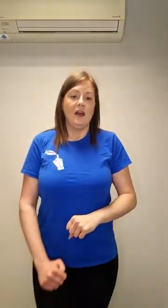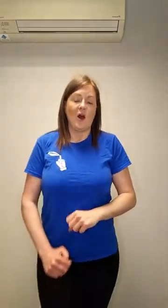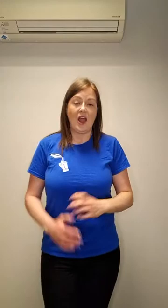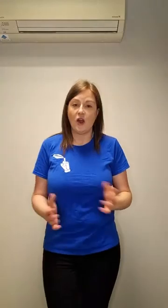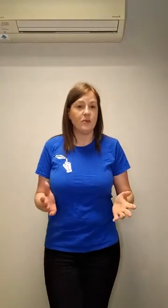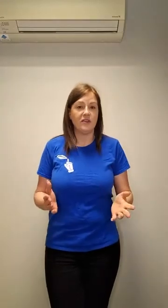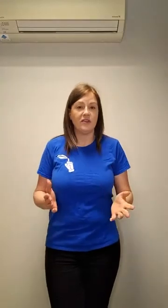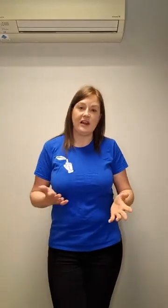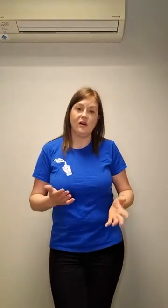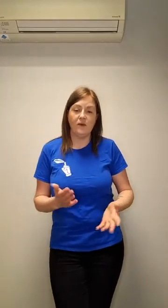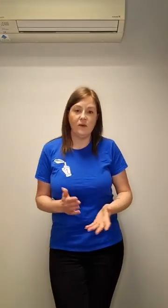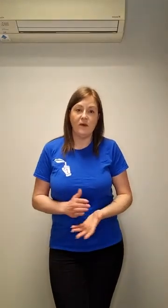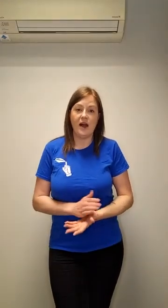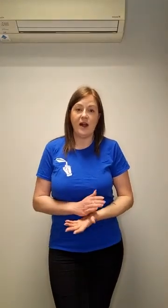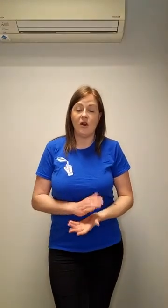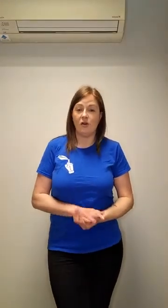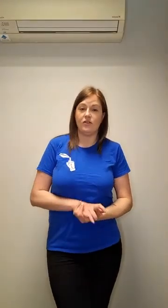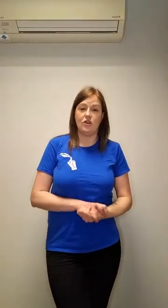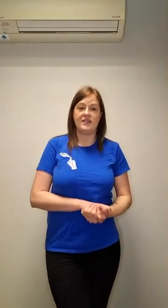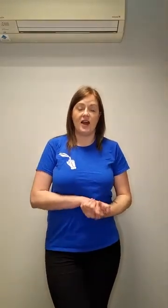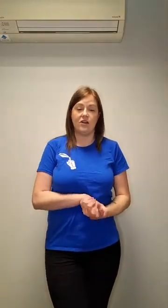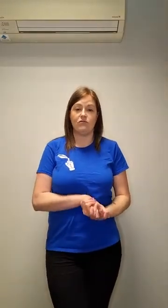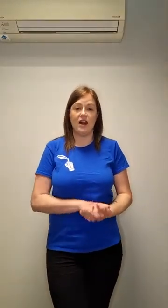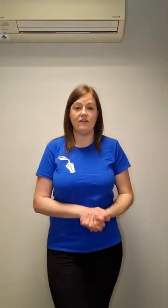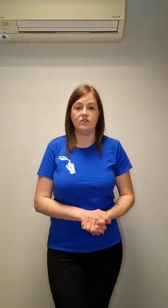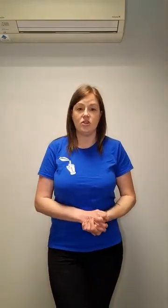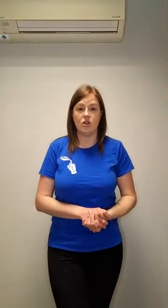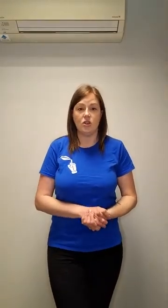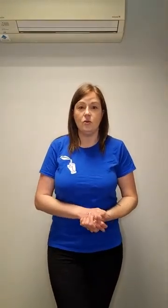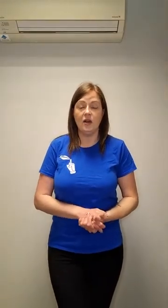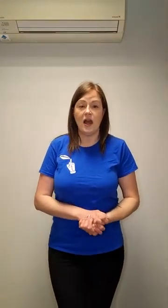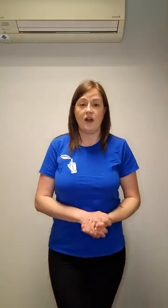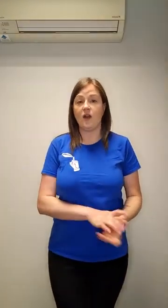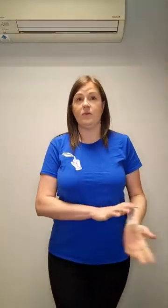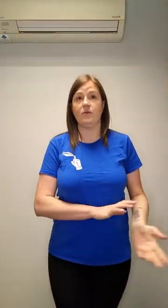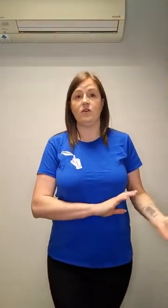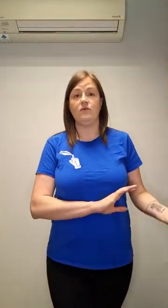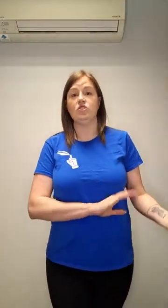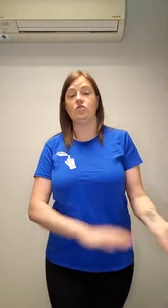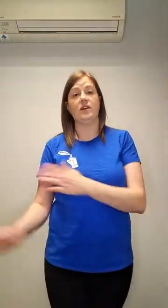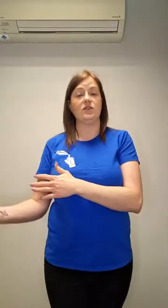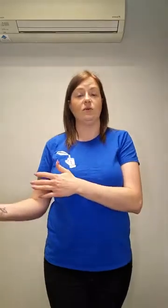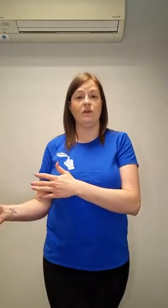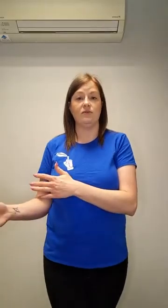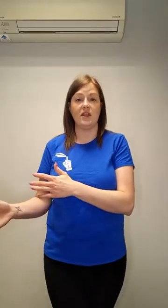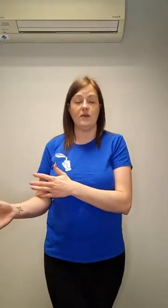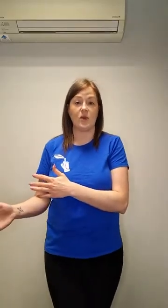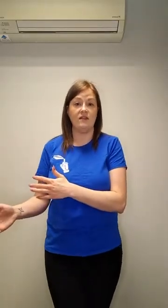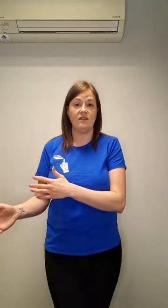I hope that they are all of use and of relevance to you, and I hope that you've enjoyed all of the